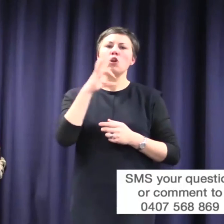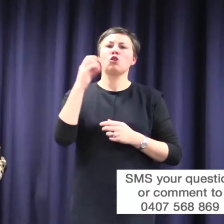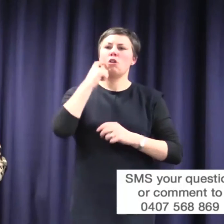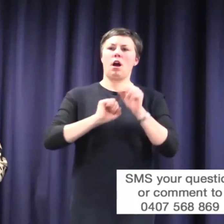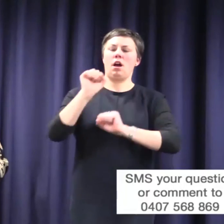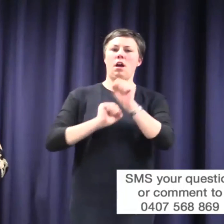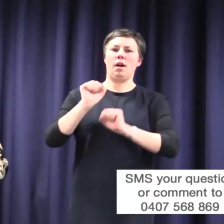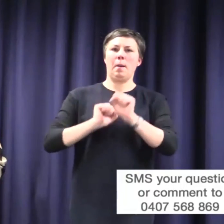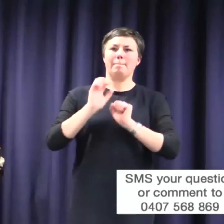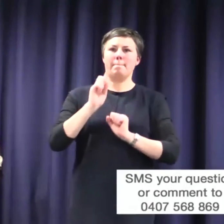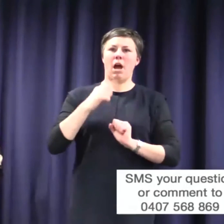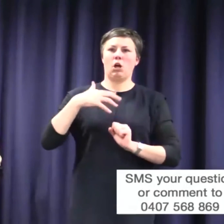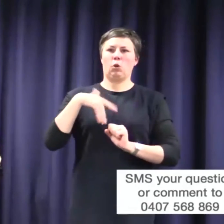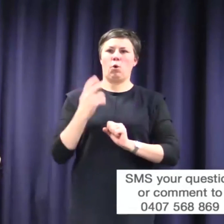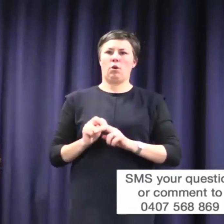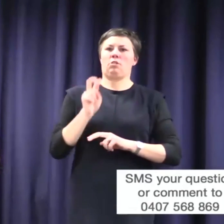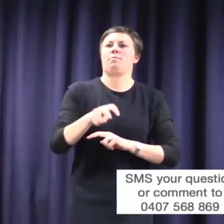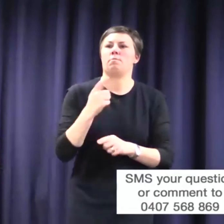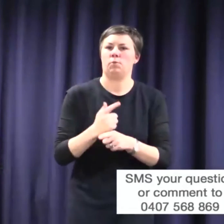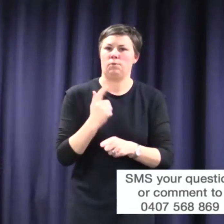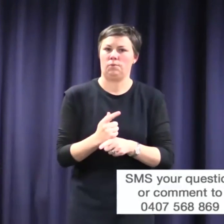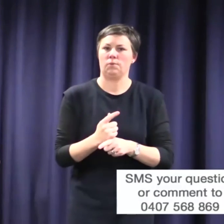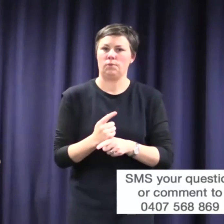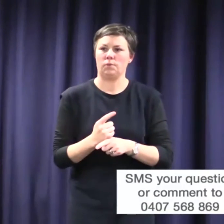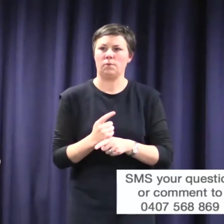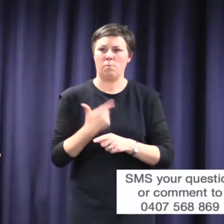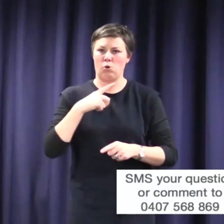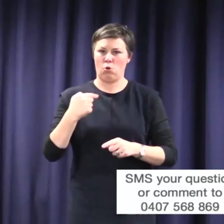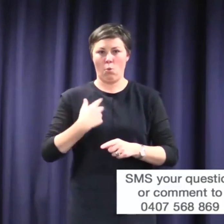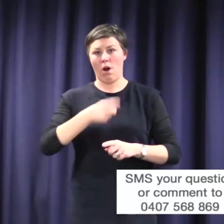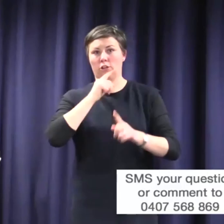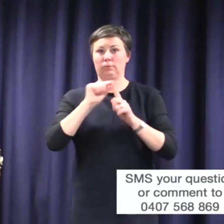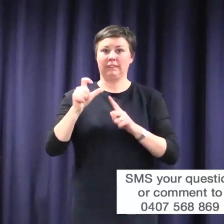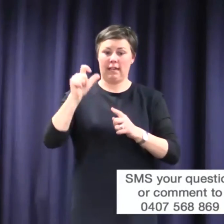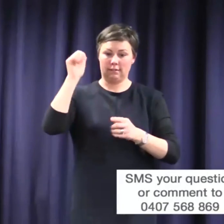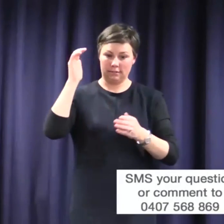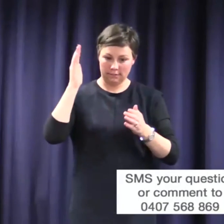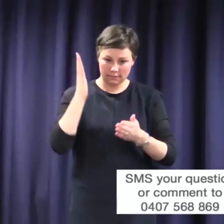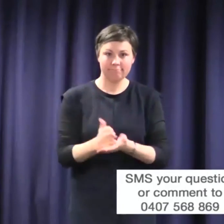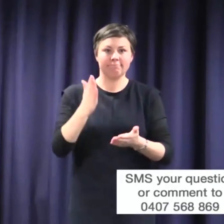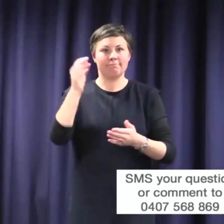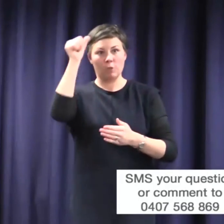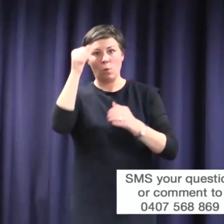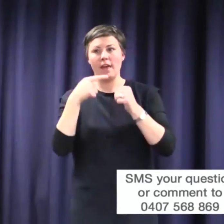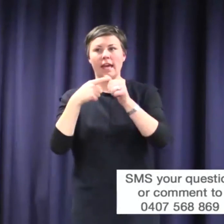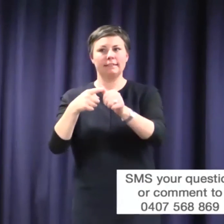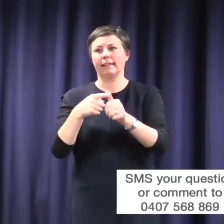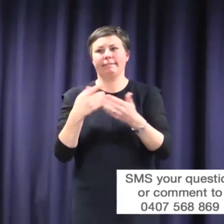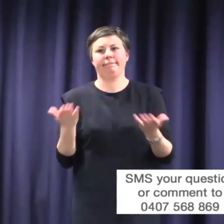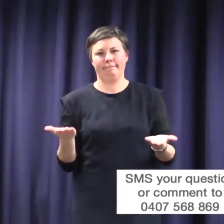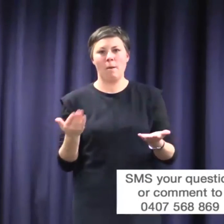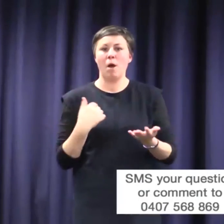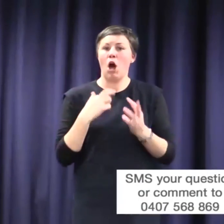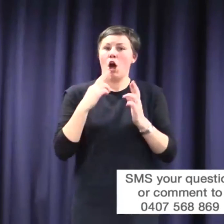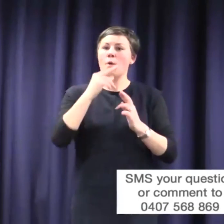something that I'm not really quite sure about at this particular time. But I'm hoping that we will have some clarity or